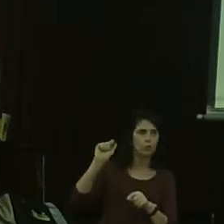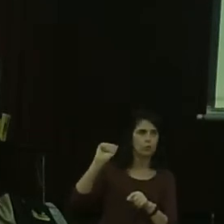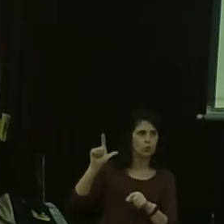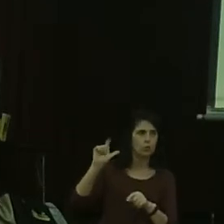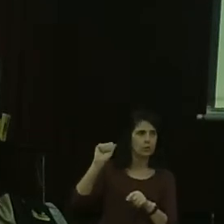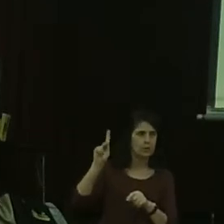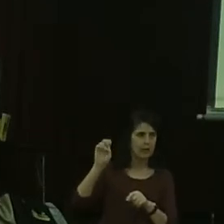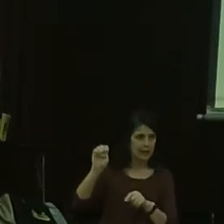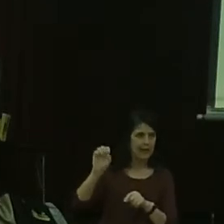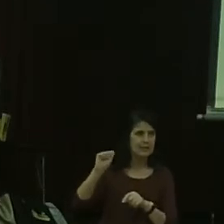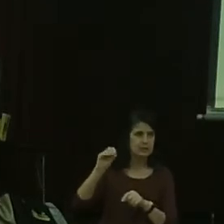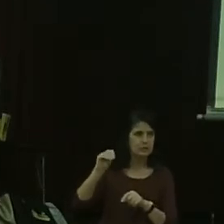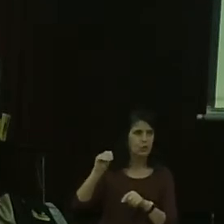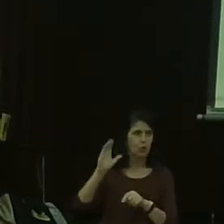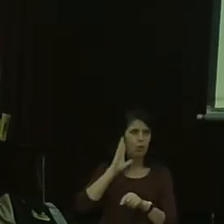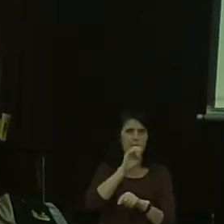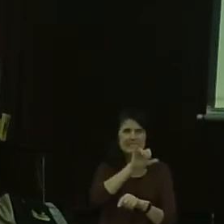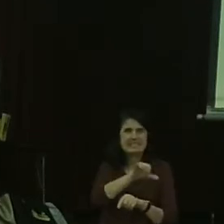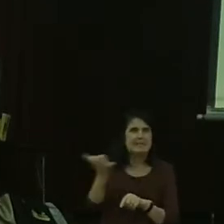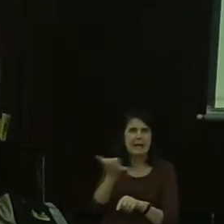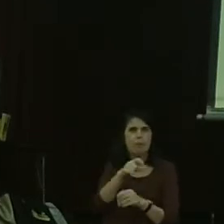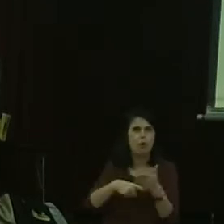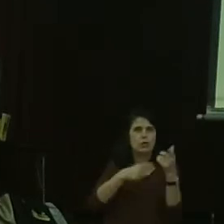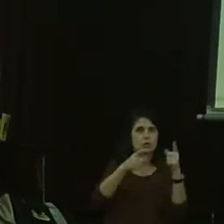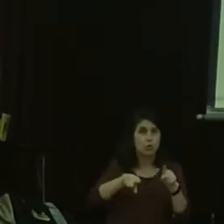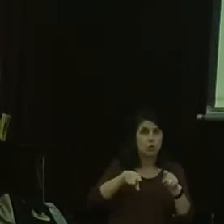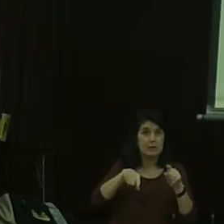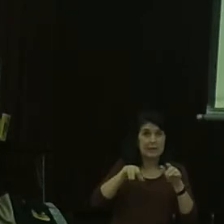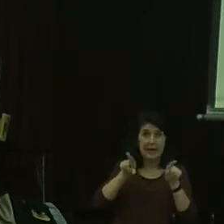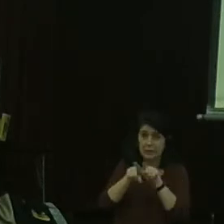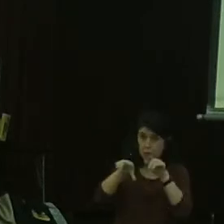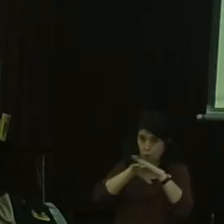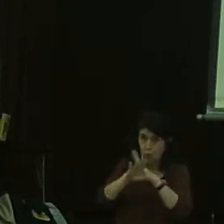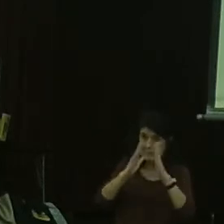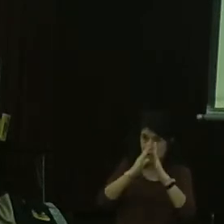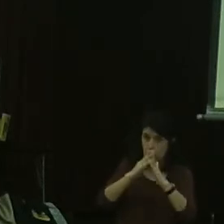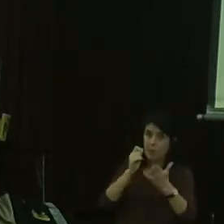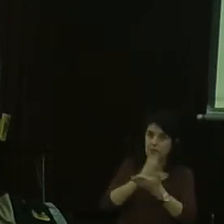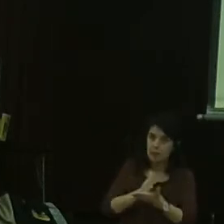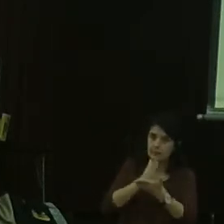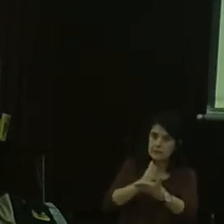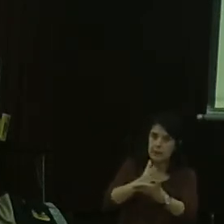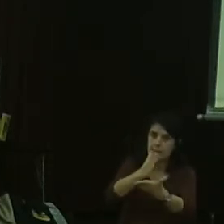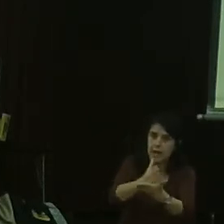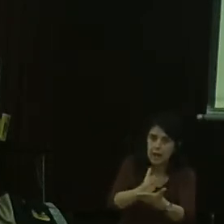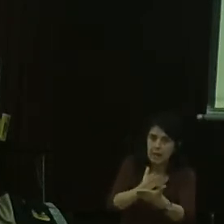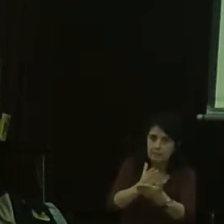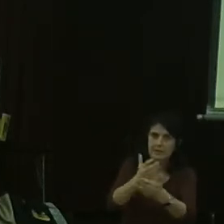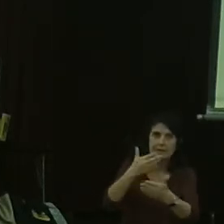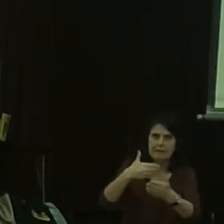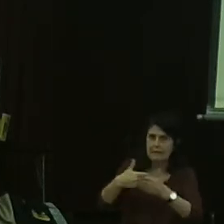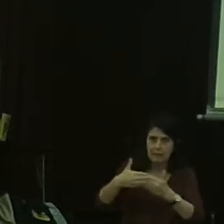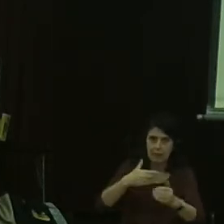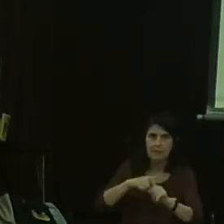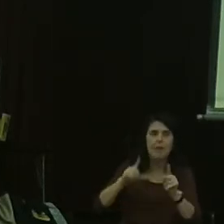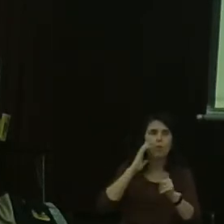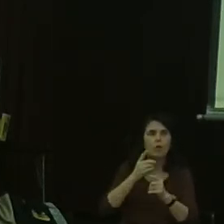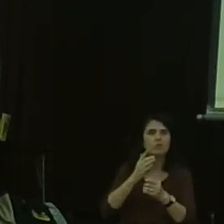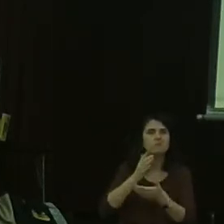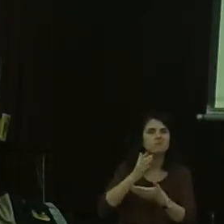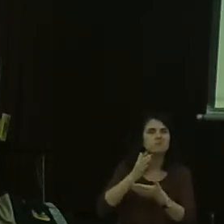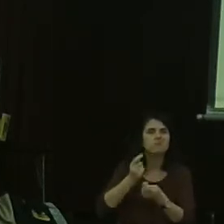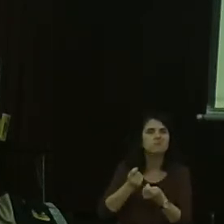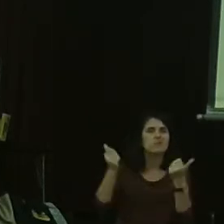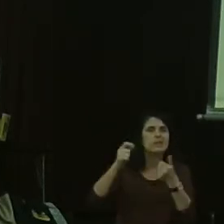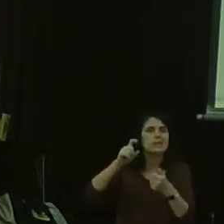what's going on as you approach downtown, where you have to stop every block anyway. But it would also eliminate the need for people to have to cross between